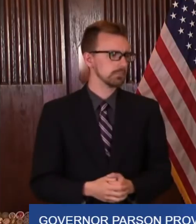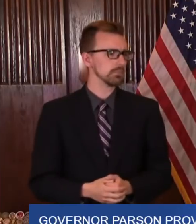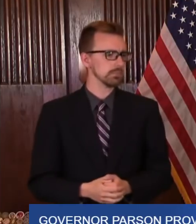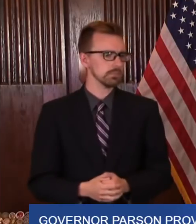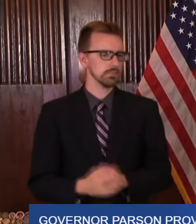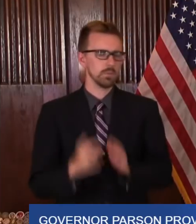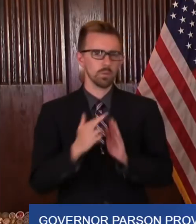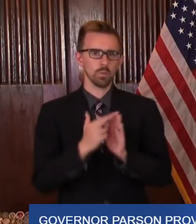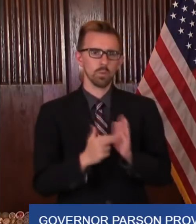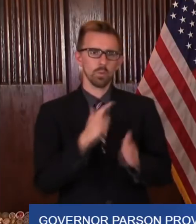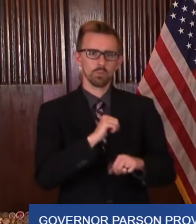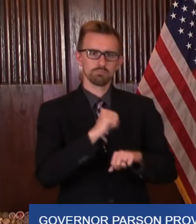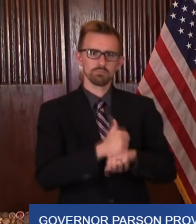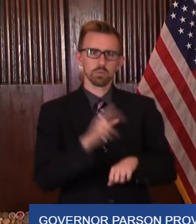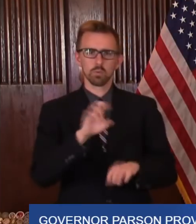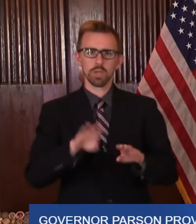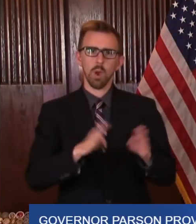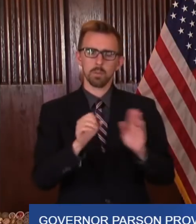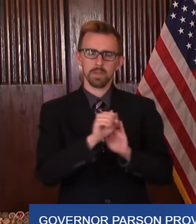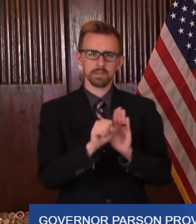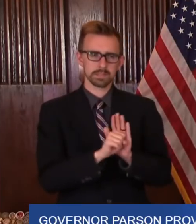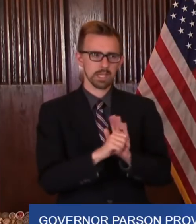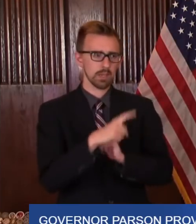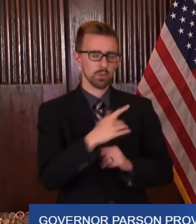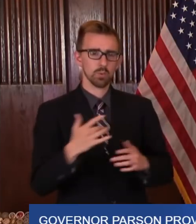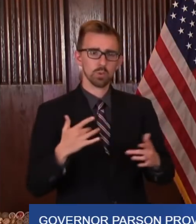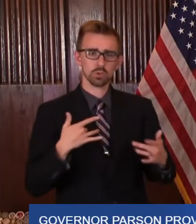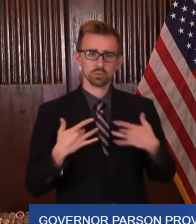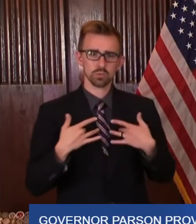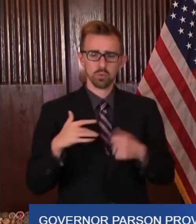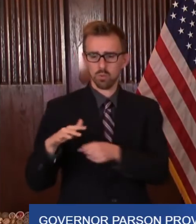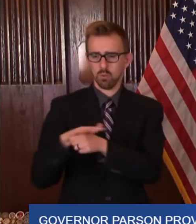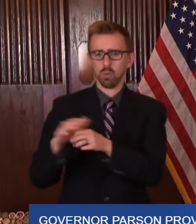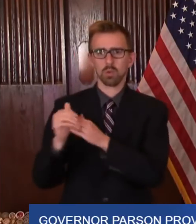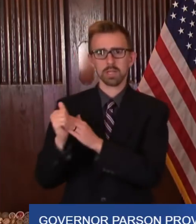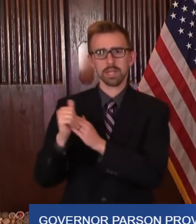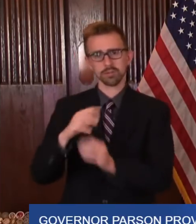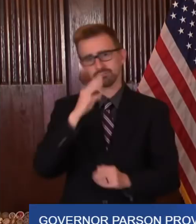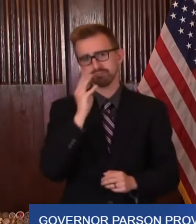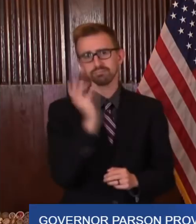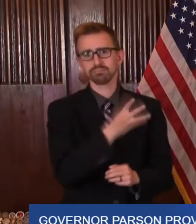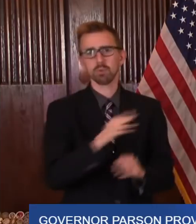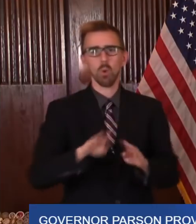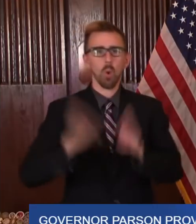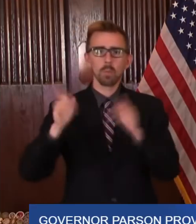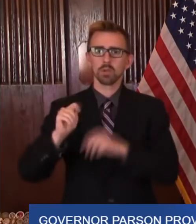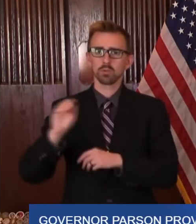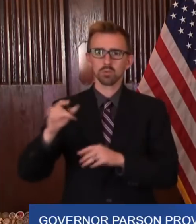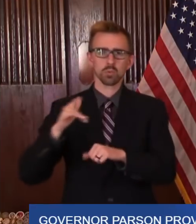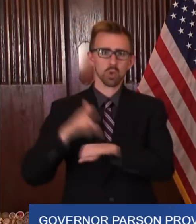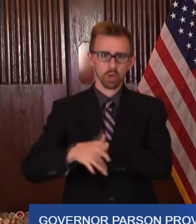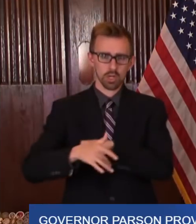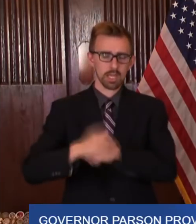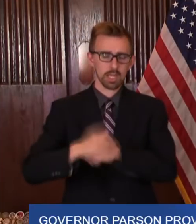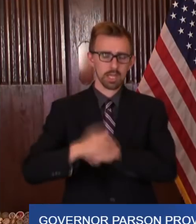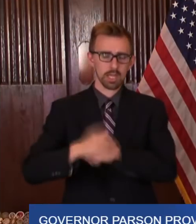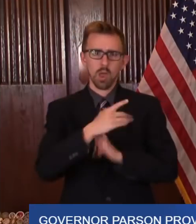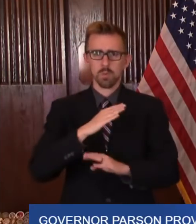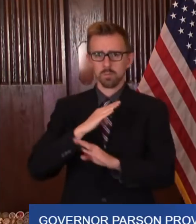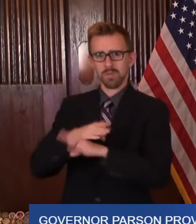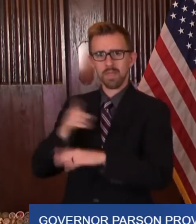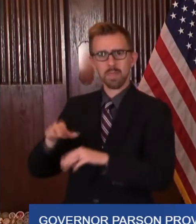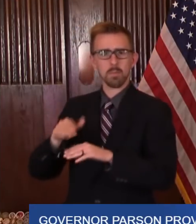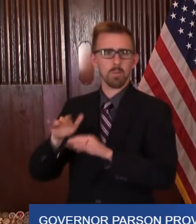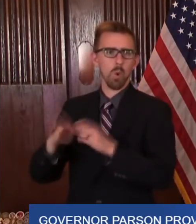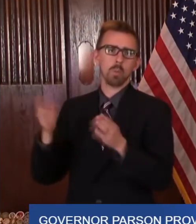guidelines you're putting out for reopening the state, are you concerned about local leaders not following them and reopening too soon? And if so, how can we prevent